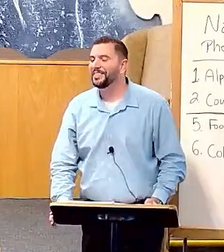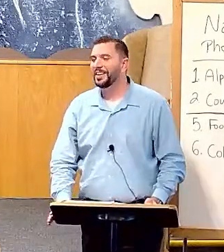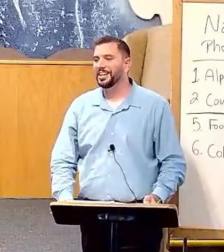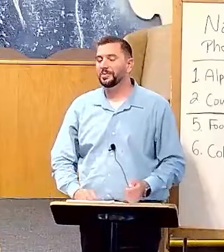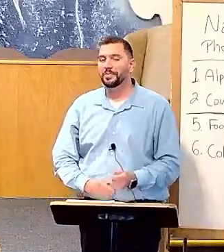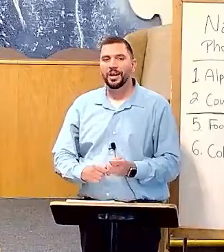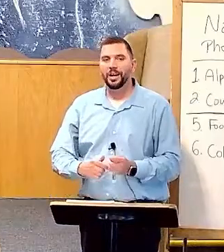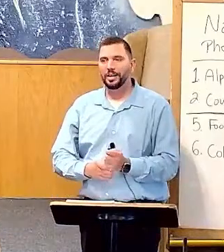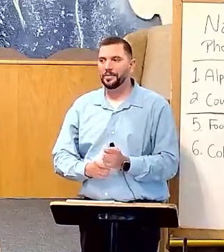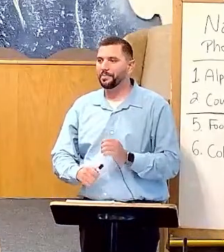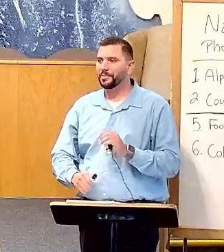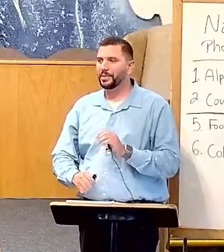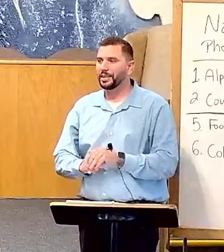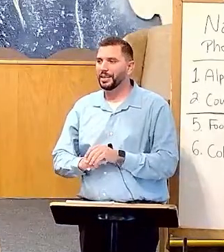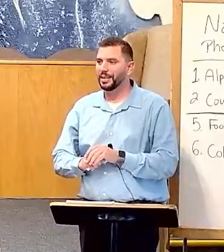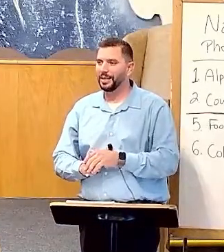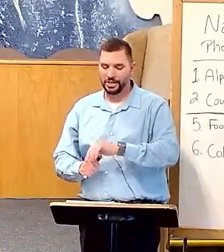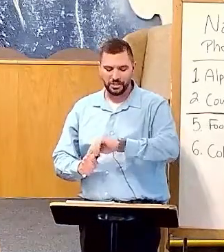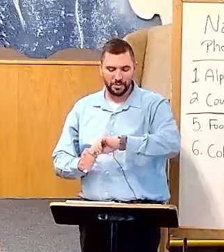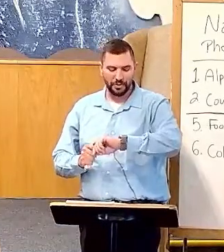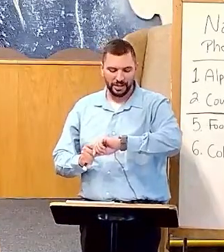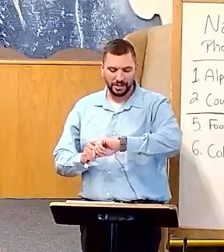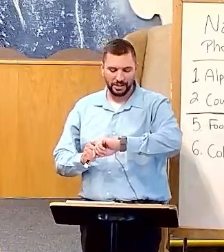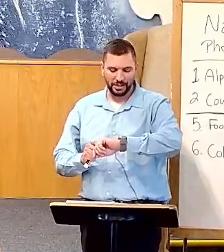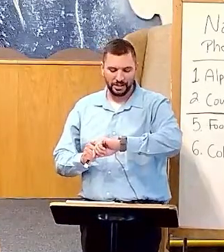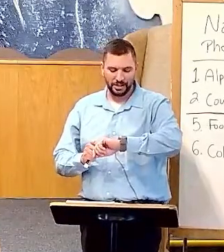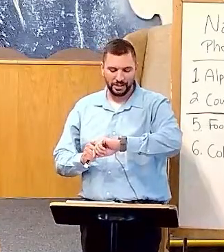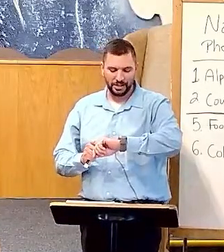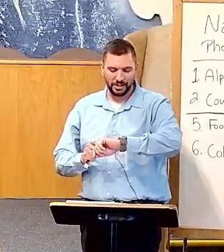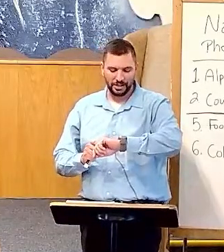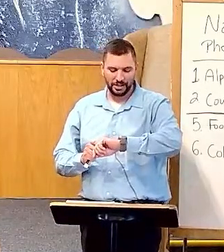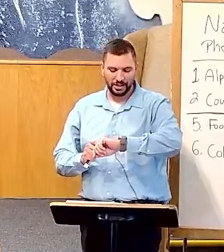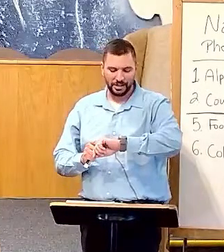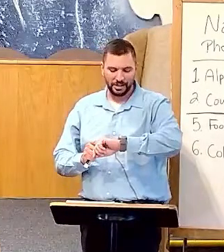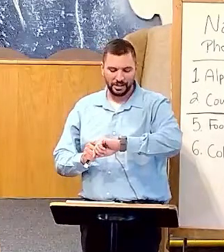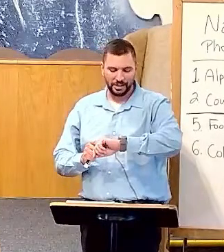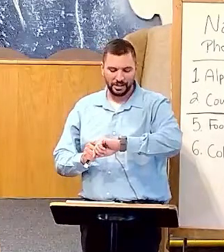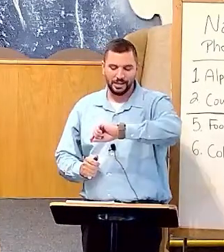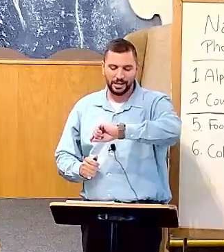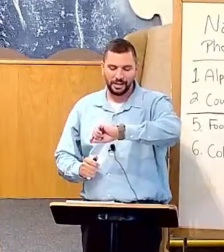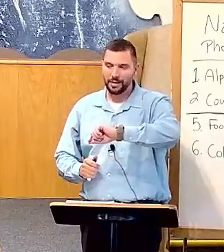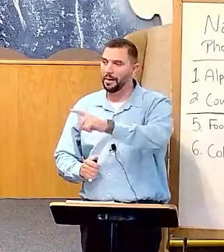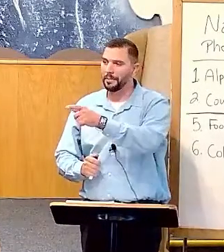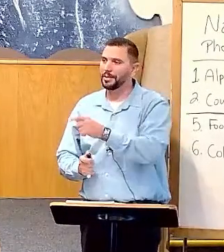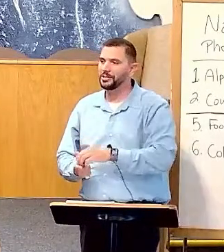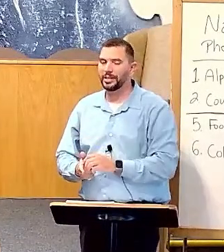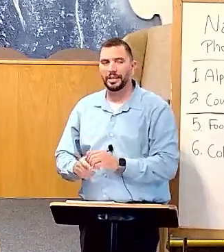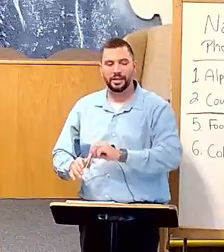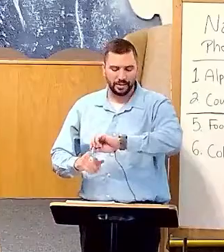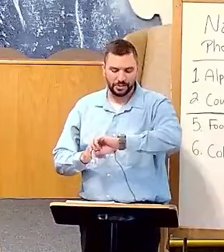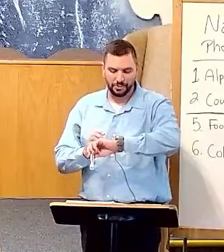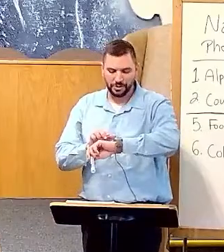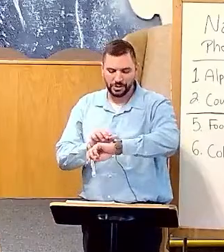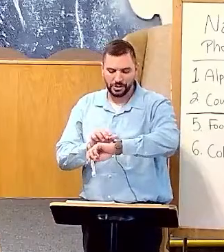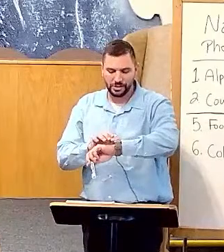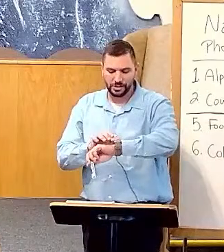Awesome. Awesome. Okay. You know some sign language. Good. I'm glad you said that. We're just a few minutes